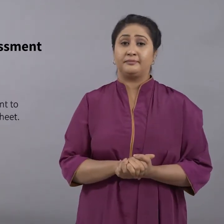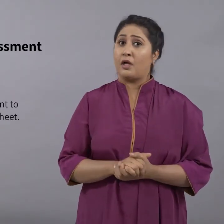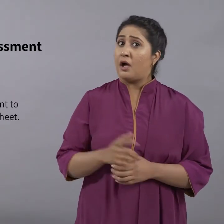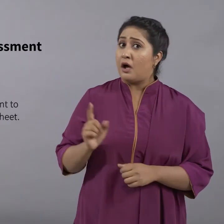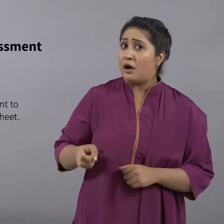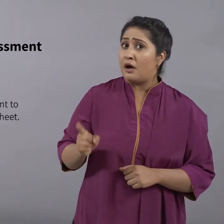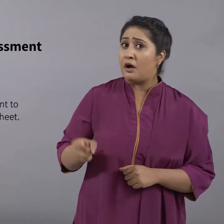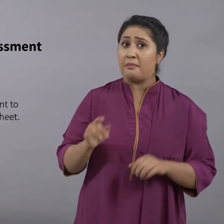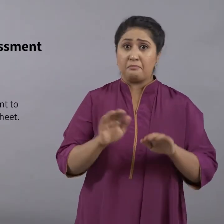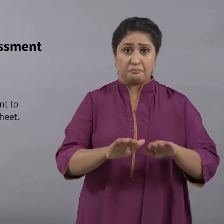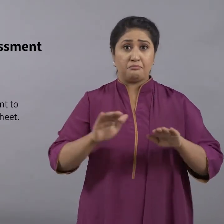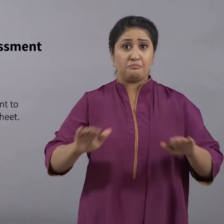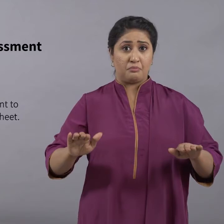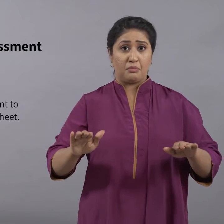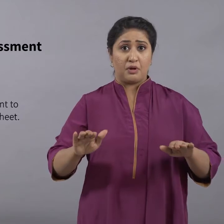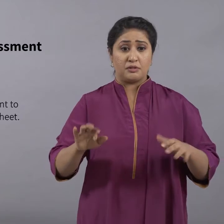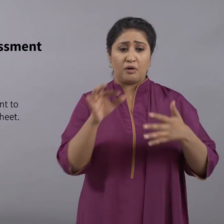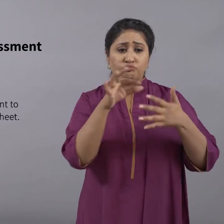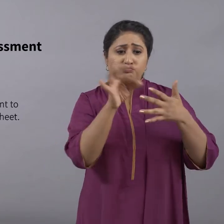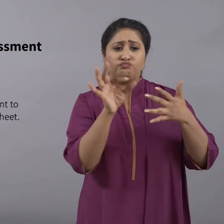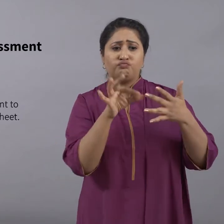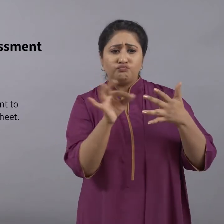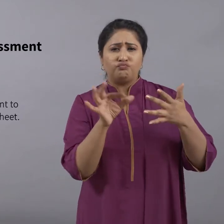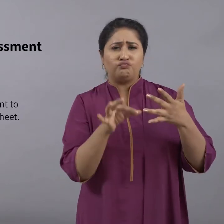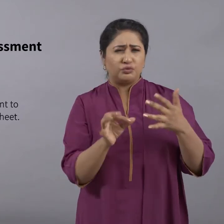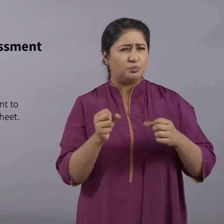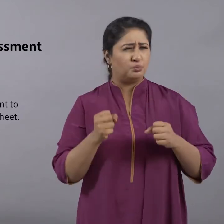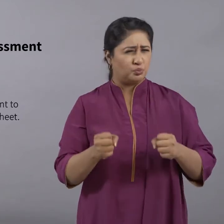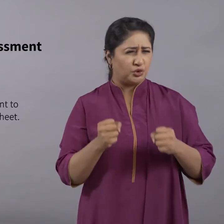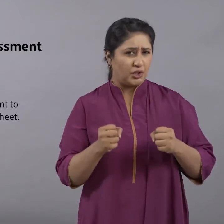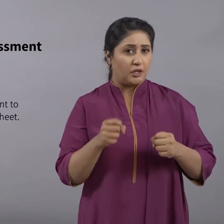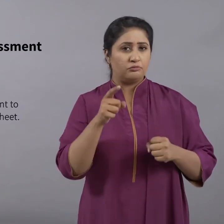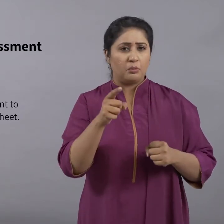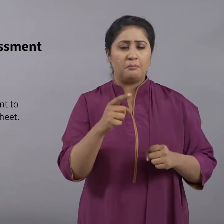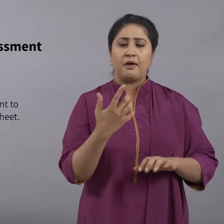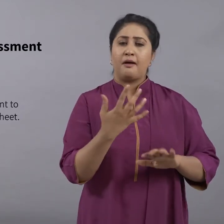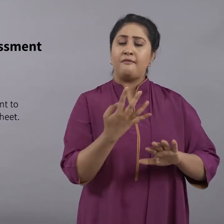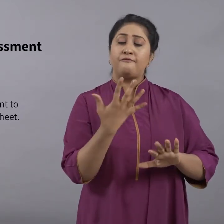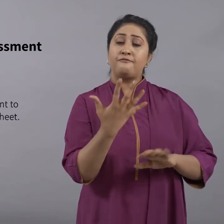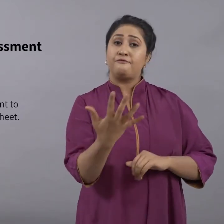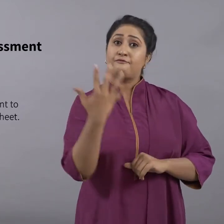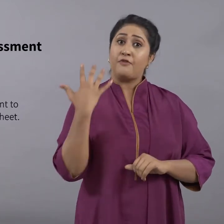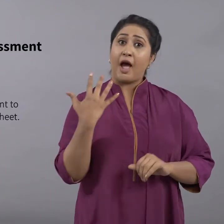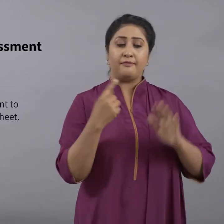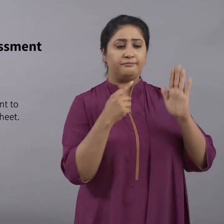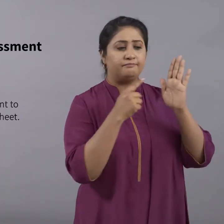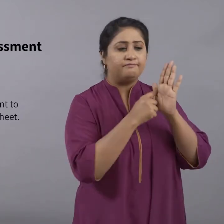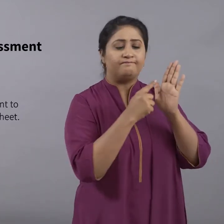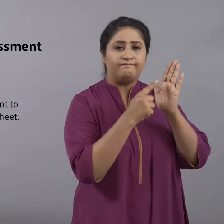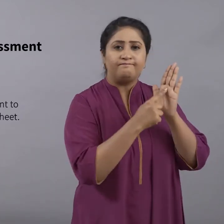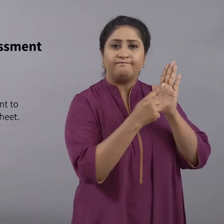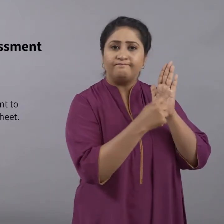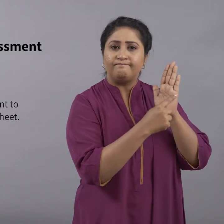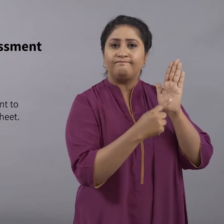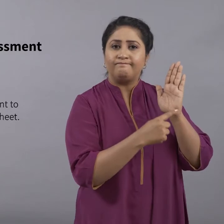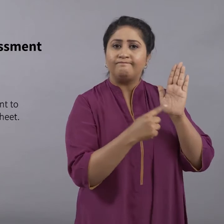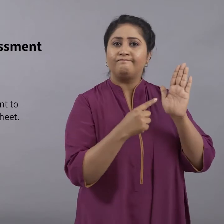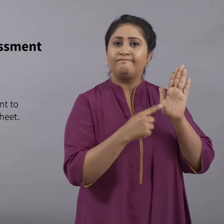If the student cannot choose, then point to 5 randomly chosen alphabets on the sheet.